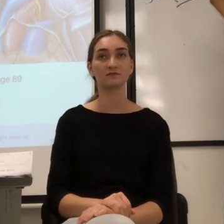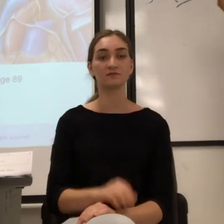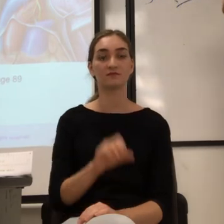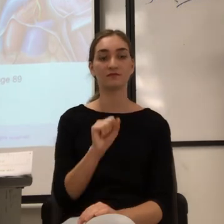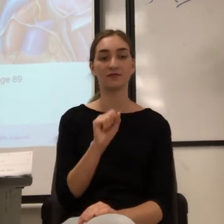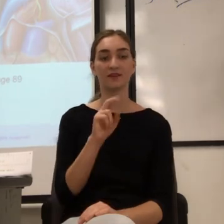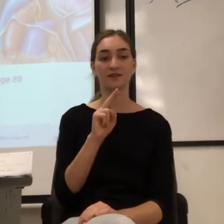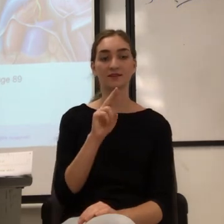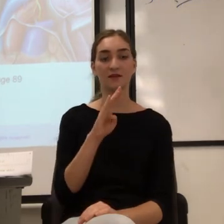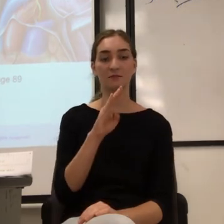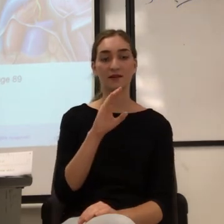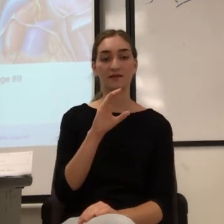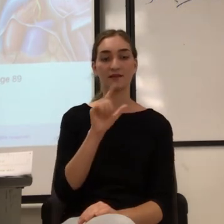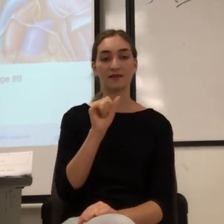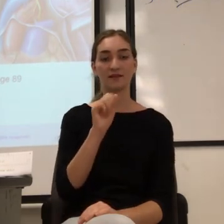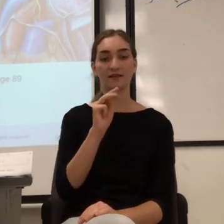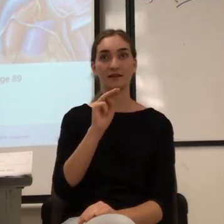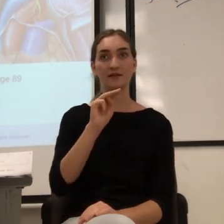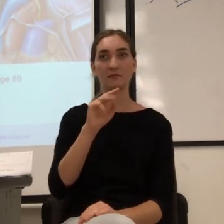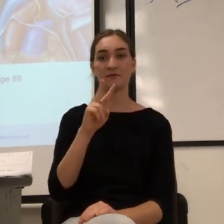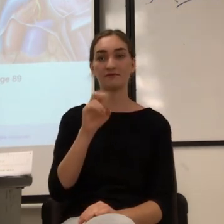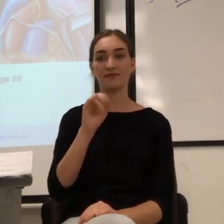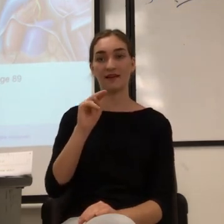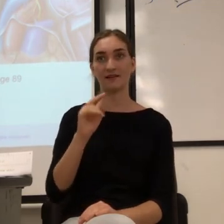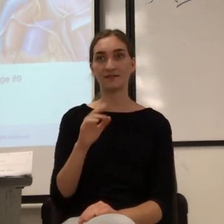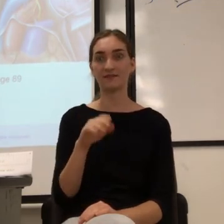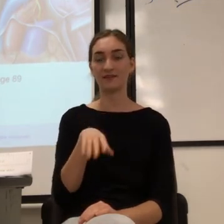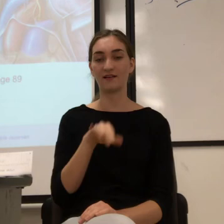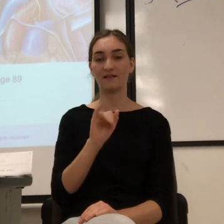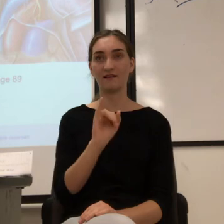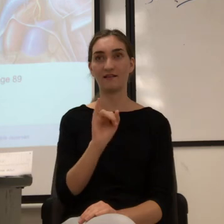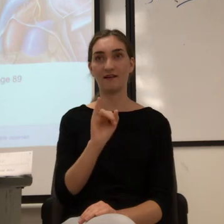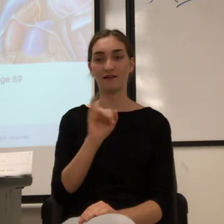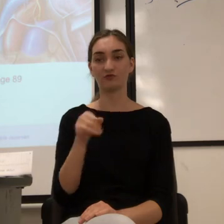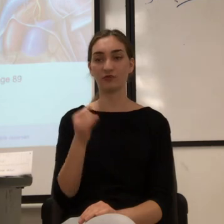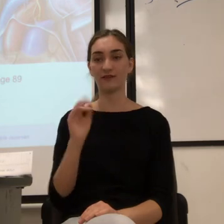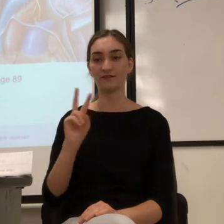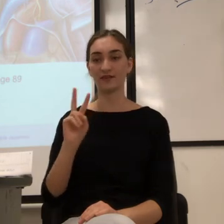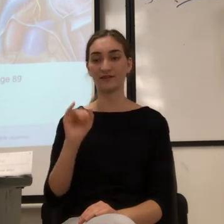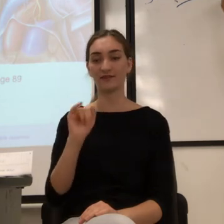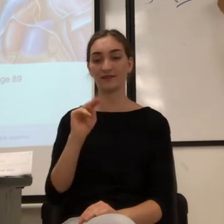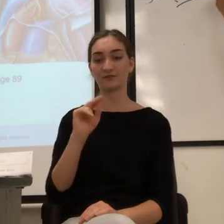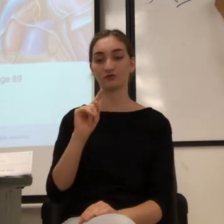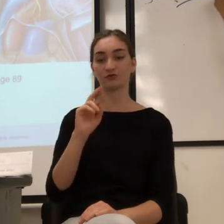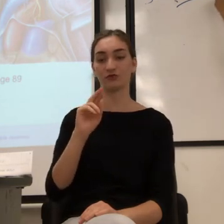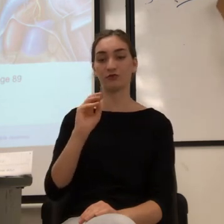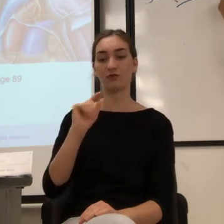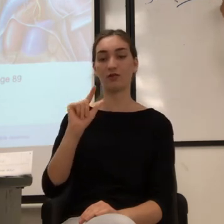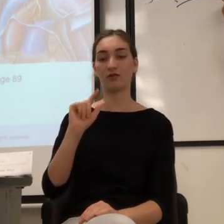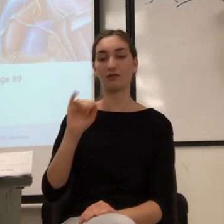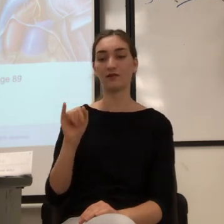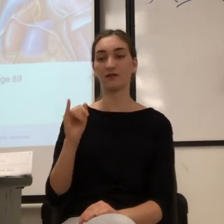IJV, my abbreviation for internal jugular vein, they merge to form